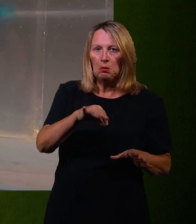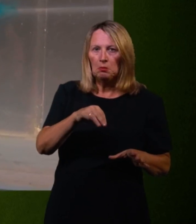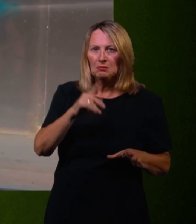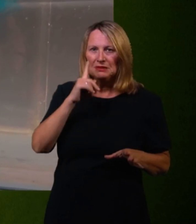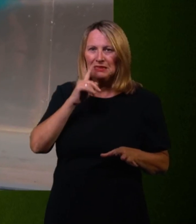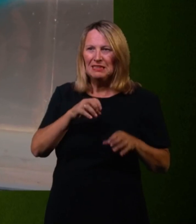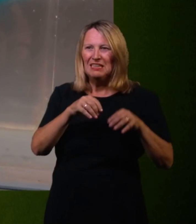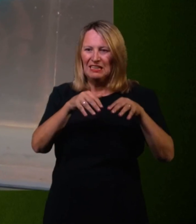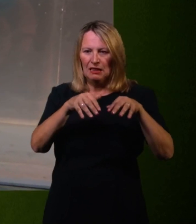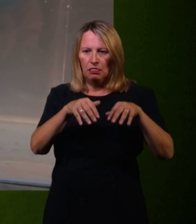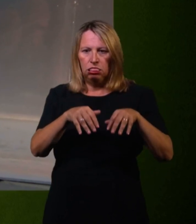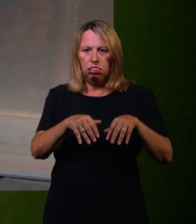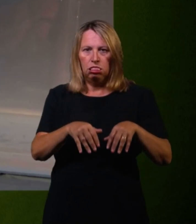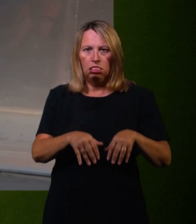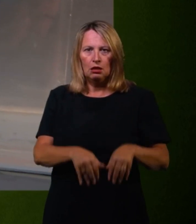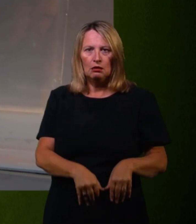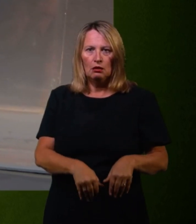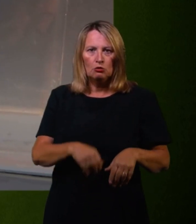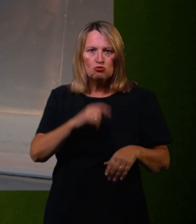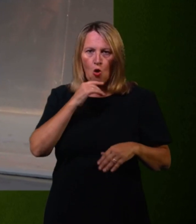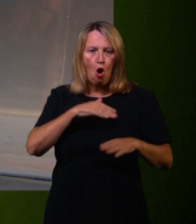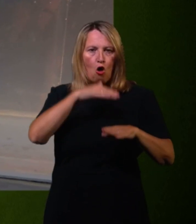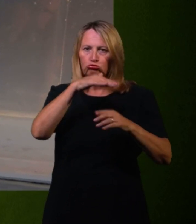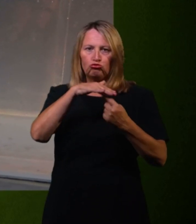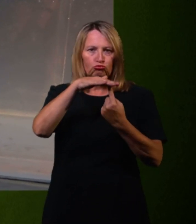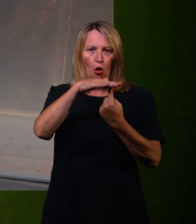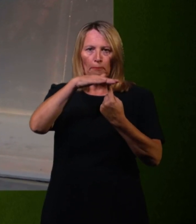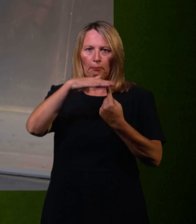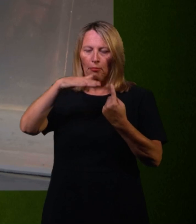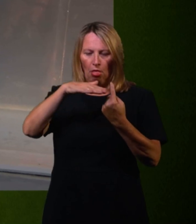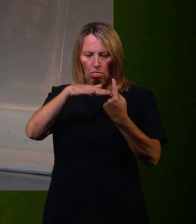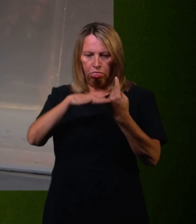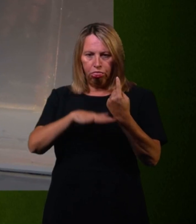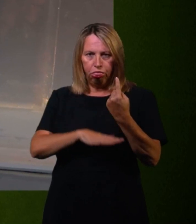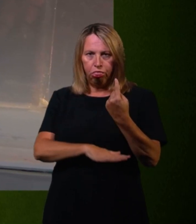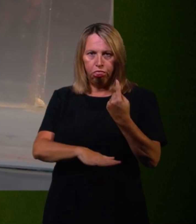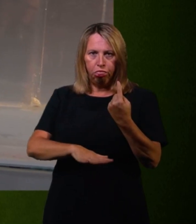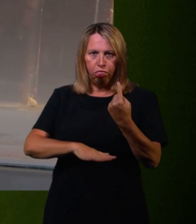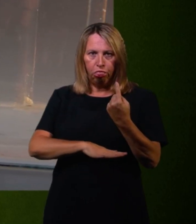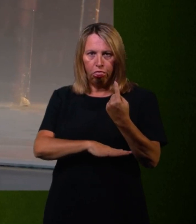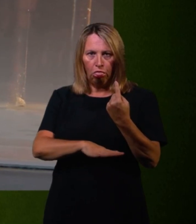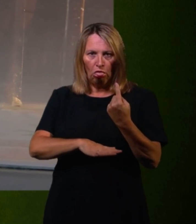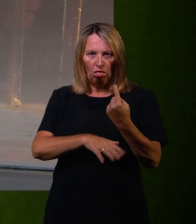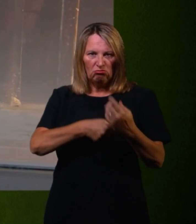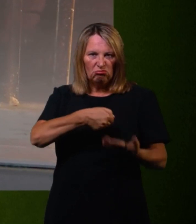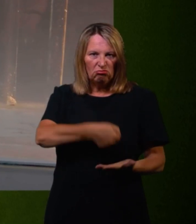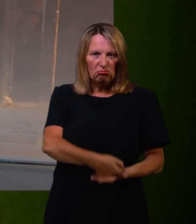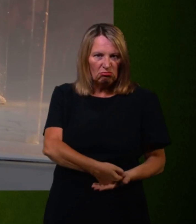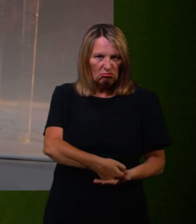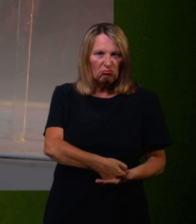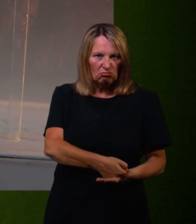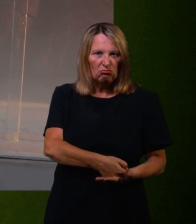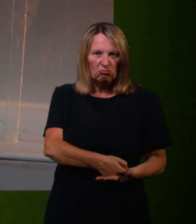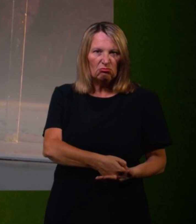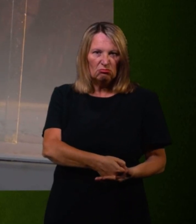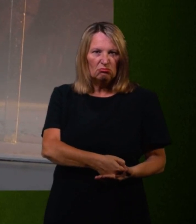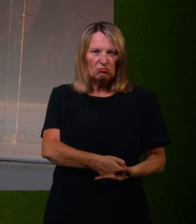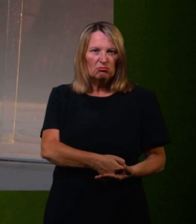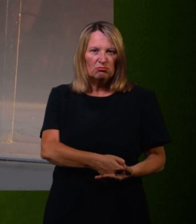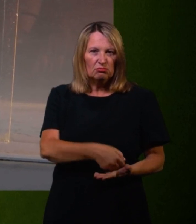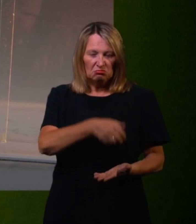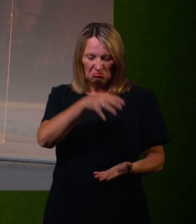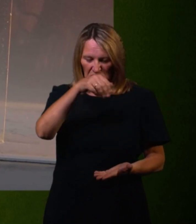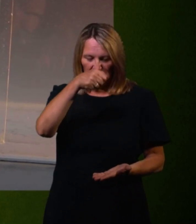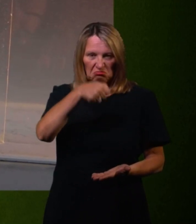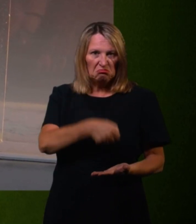immediately see that starting to sink. That cold water is more dense and it sinks to the bottom of the surface. So out in the open ocean, this is